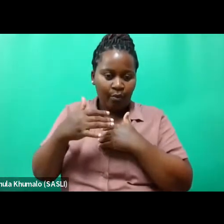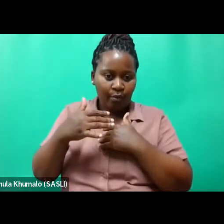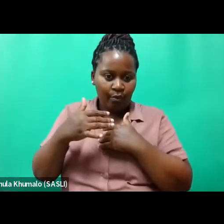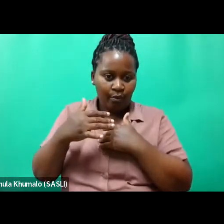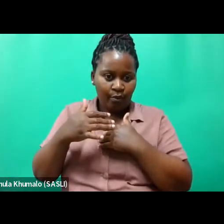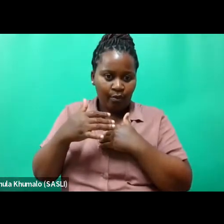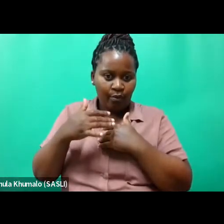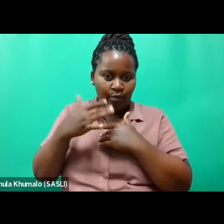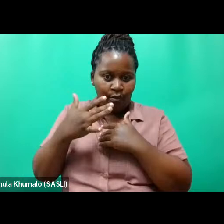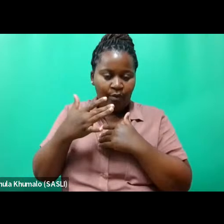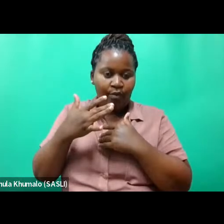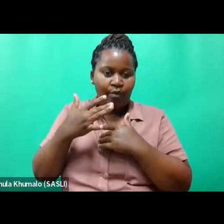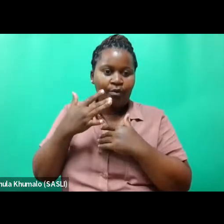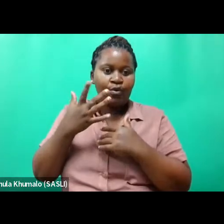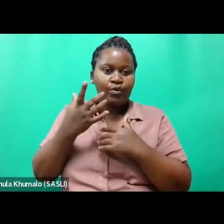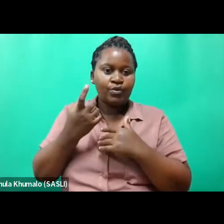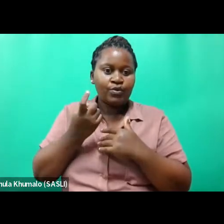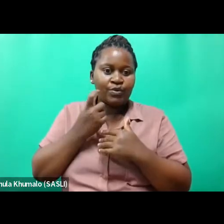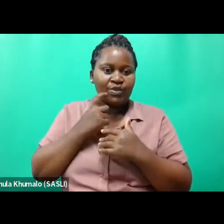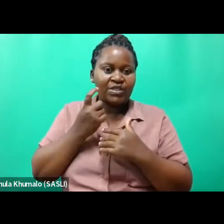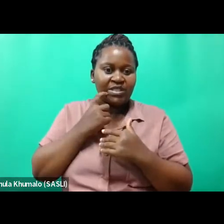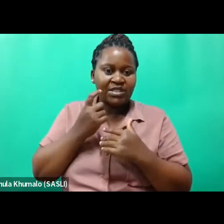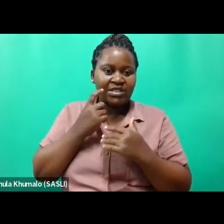easily access assistive technology.